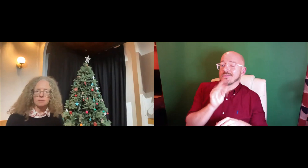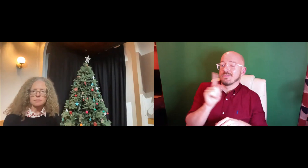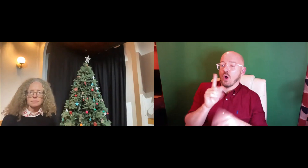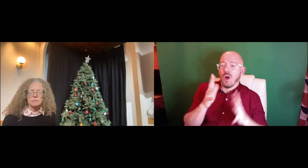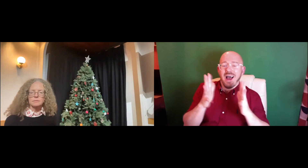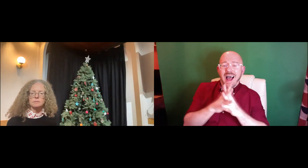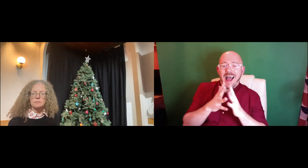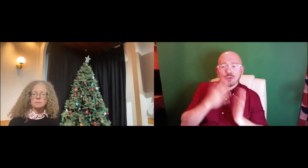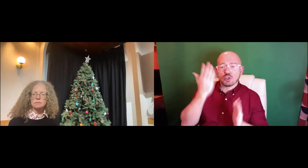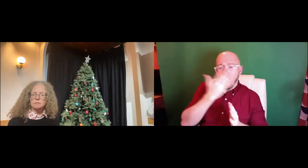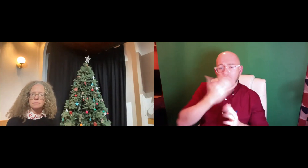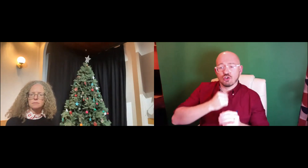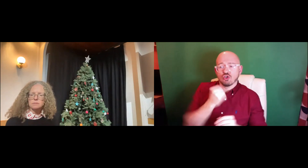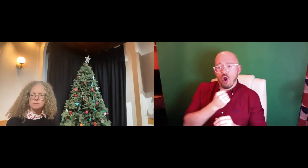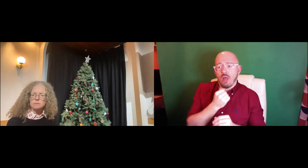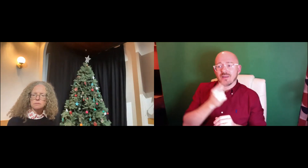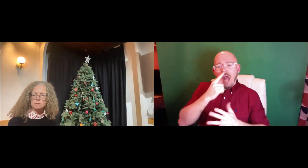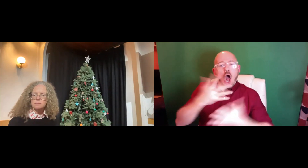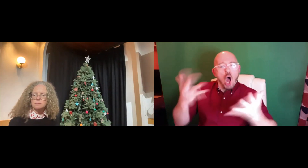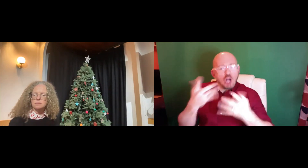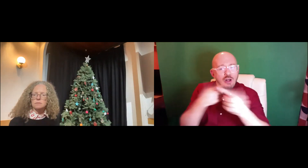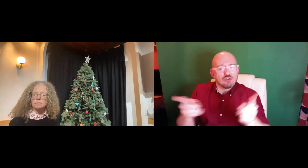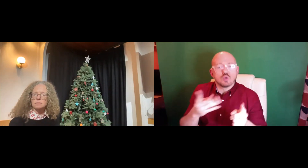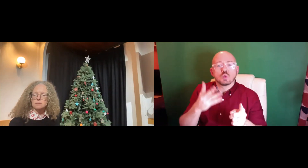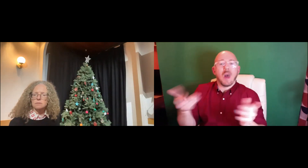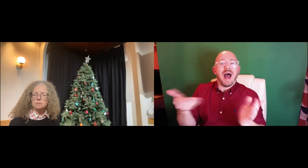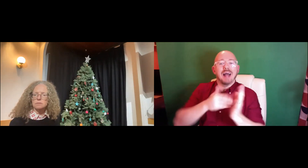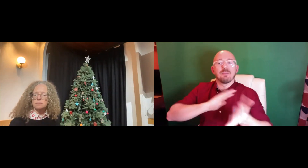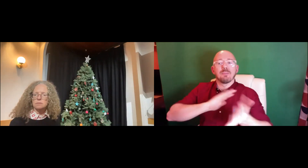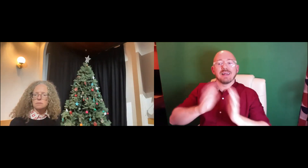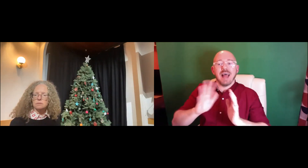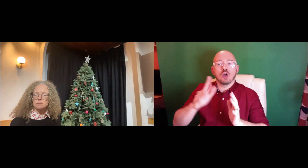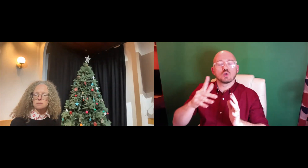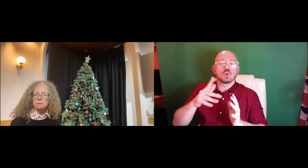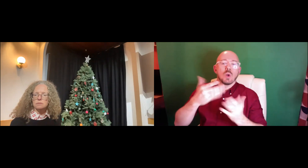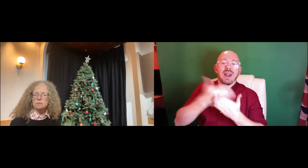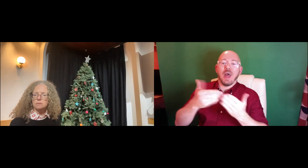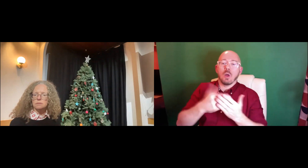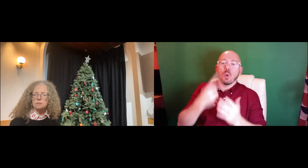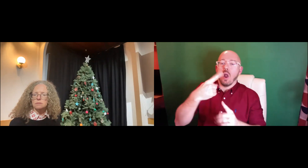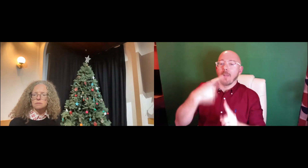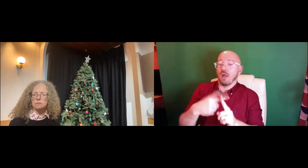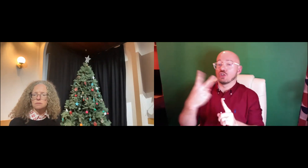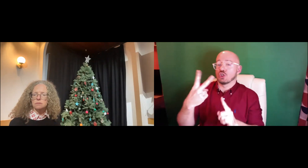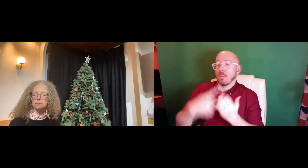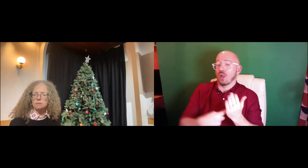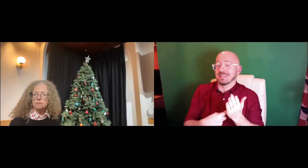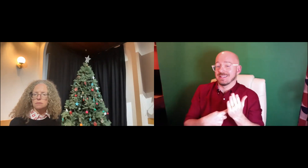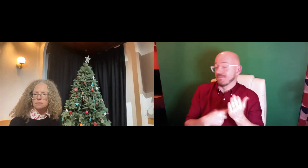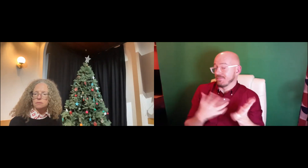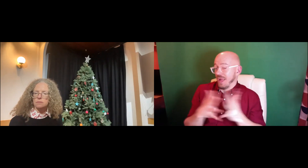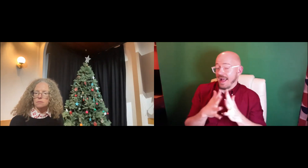Yeah, there's one more question from Fiona, who asks, how can schools in Scotland